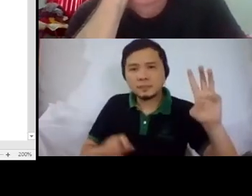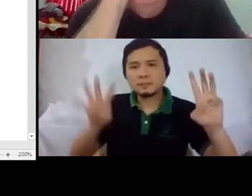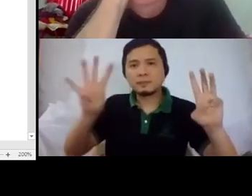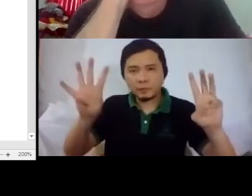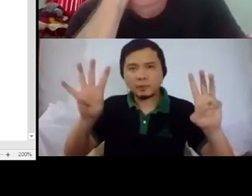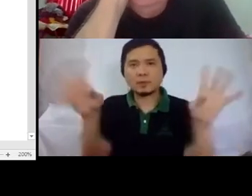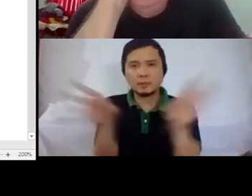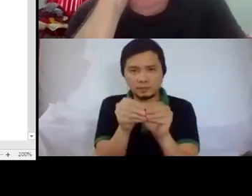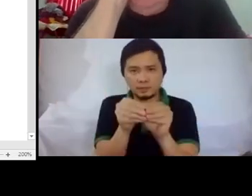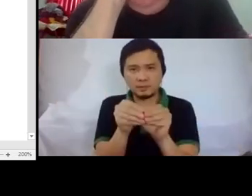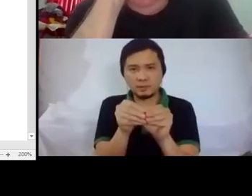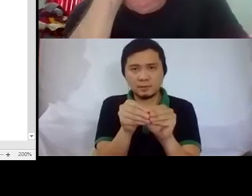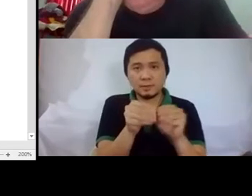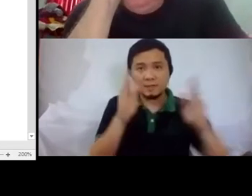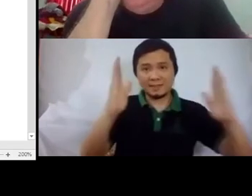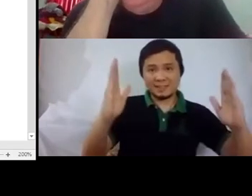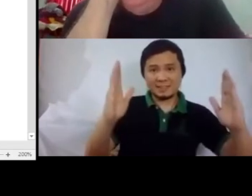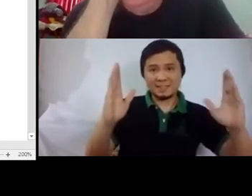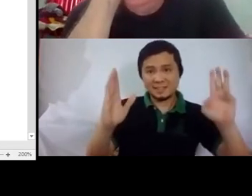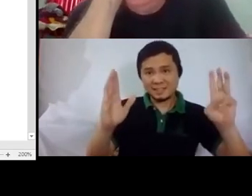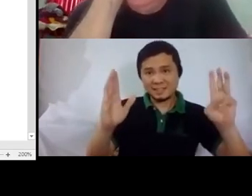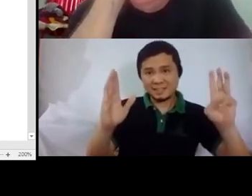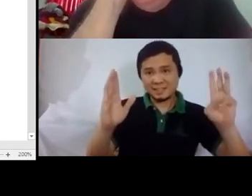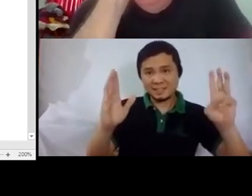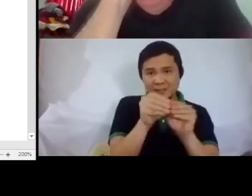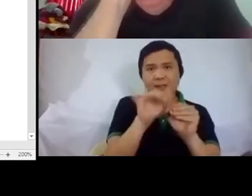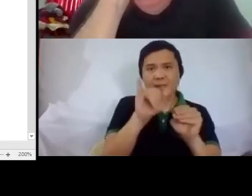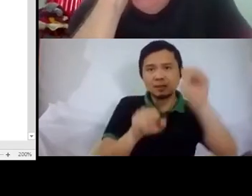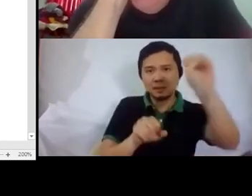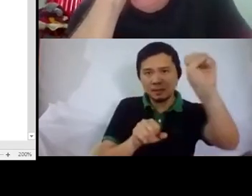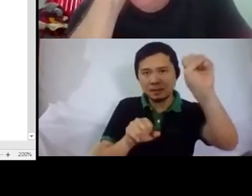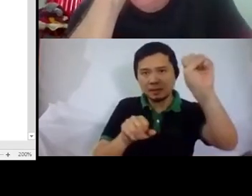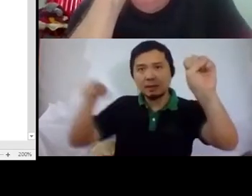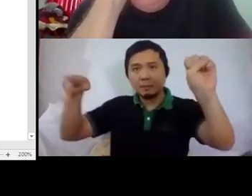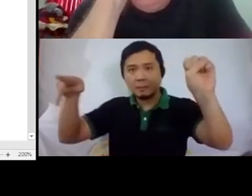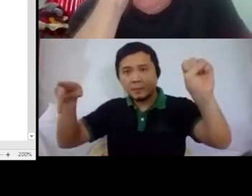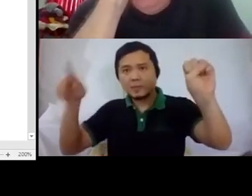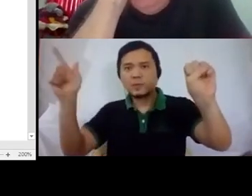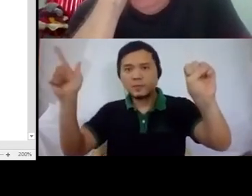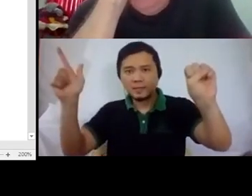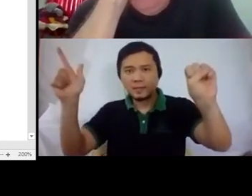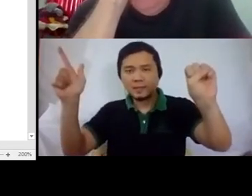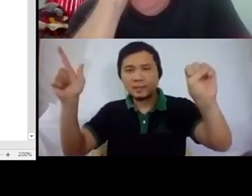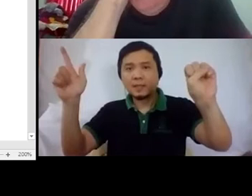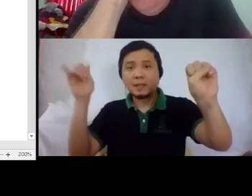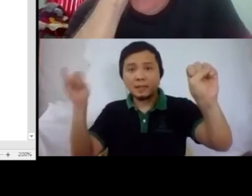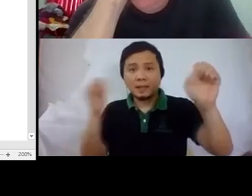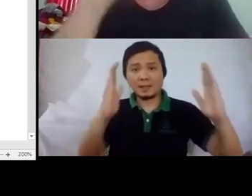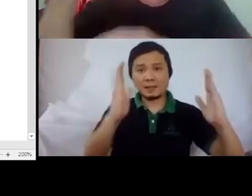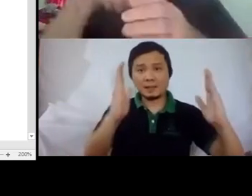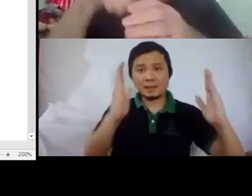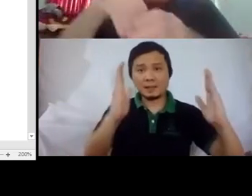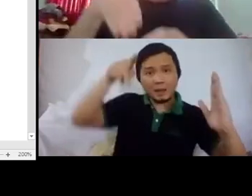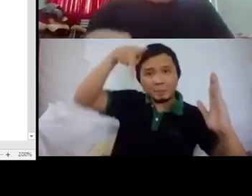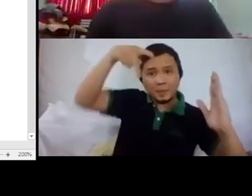So the subject is a clause or a sentence, and that's embedded. It's